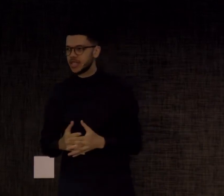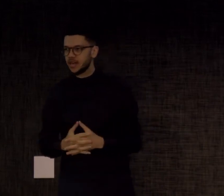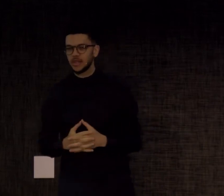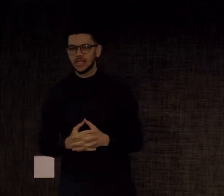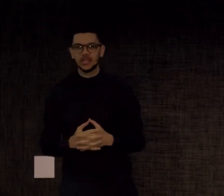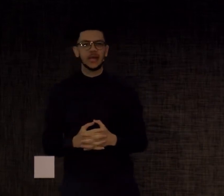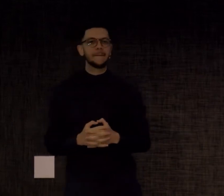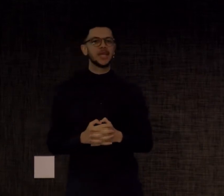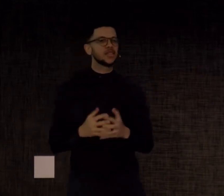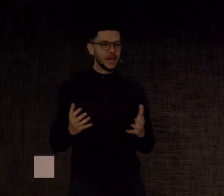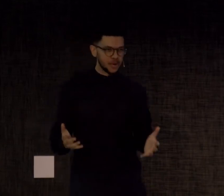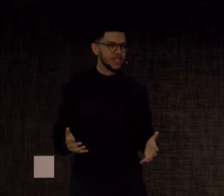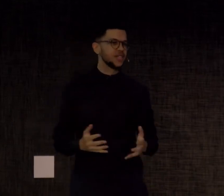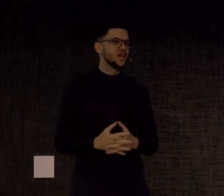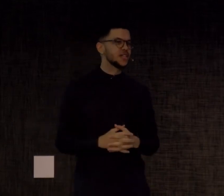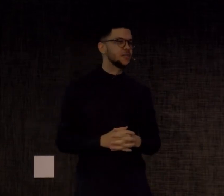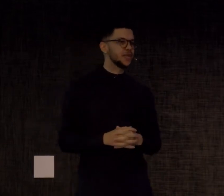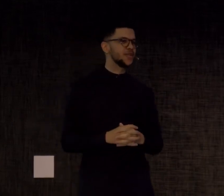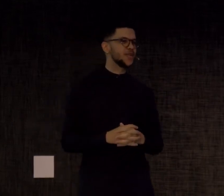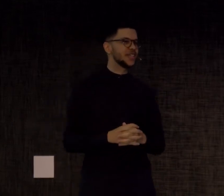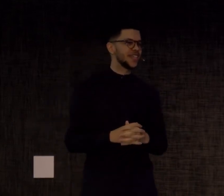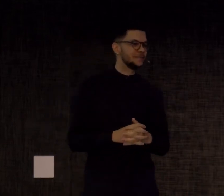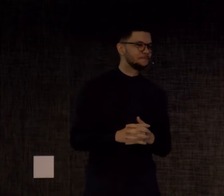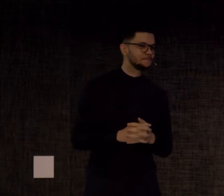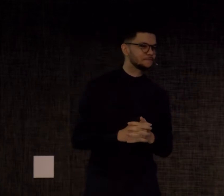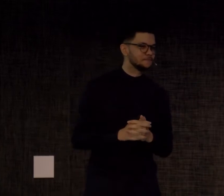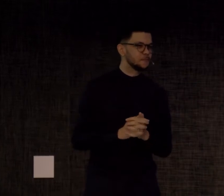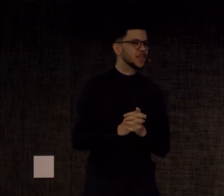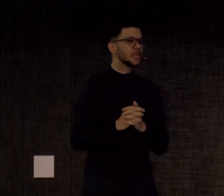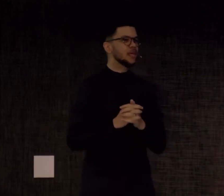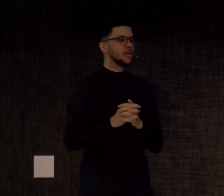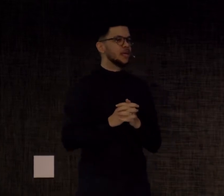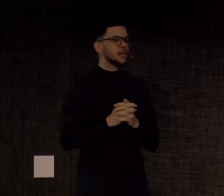your stakeholders, it's a great privilege and honor to be with you here today.